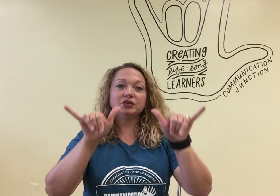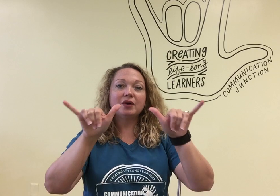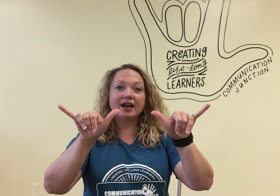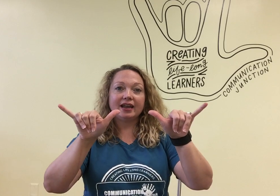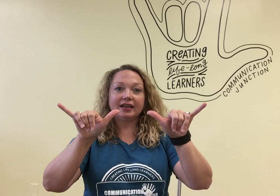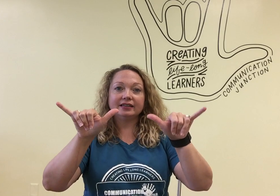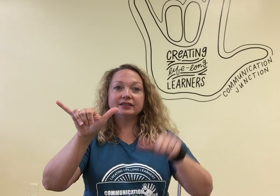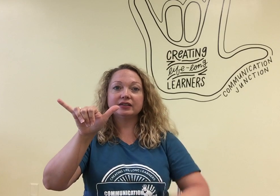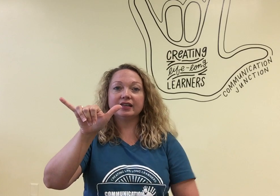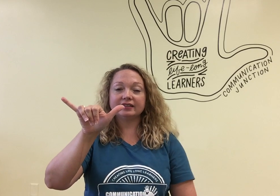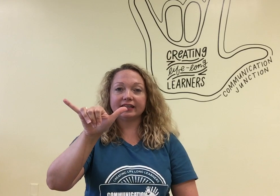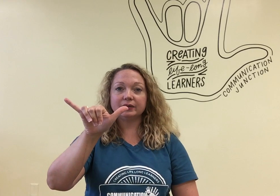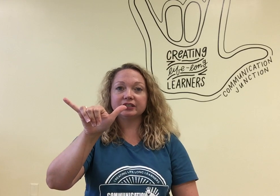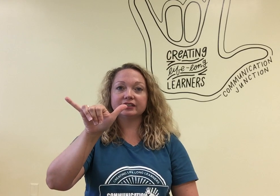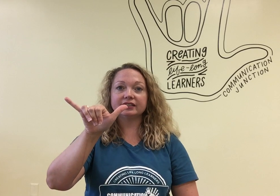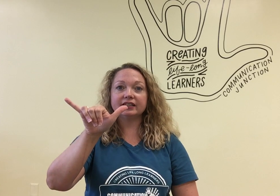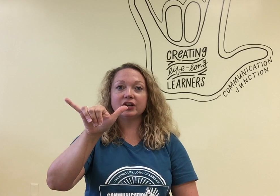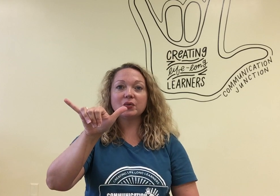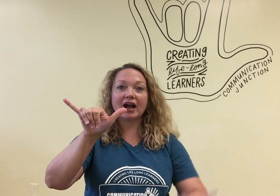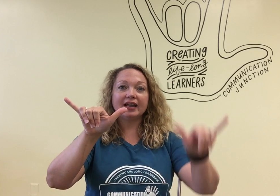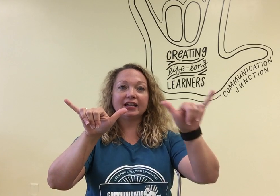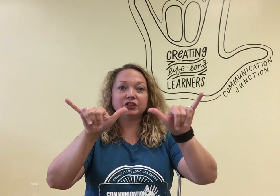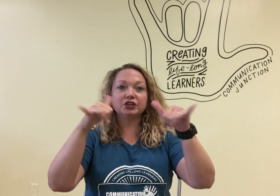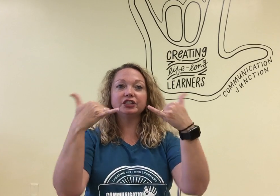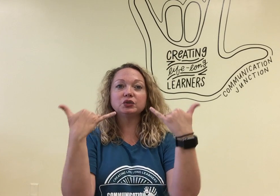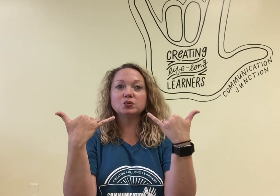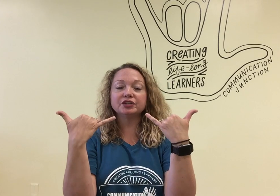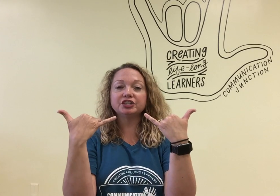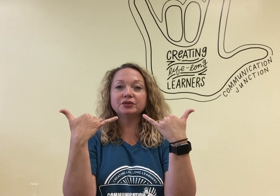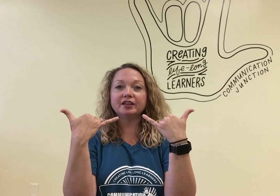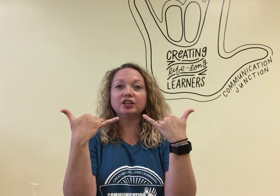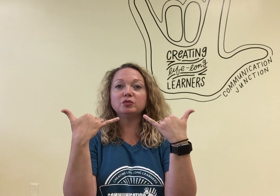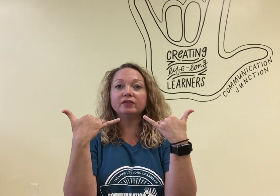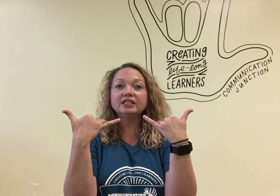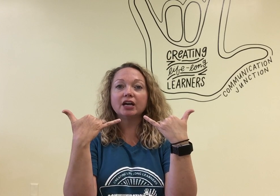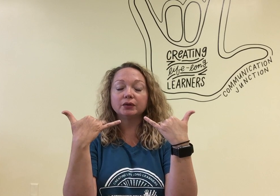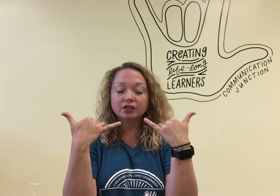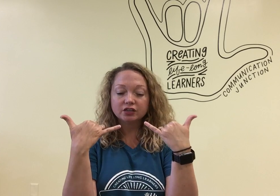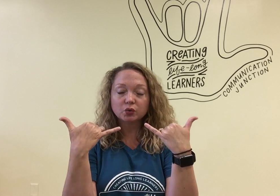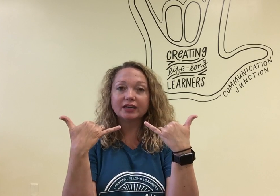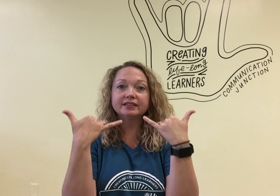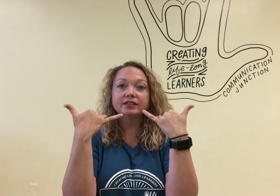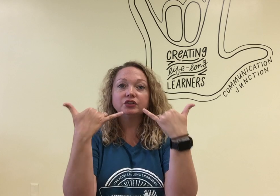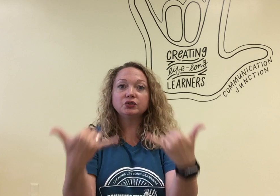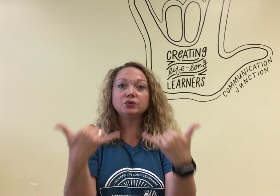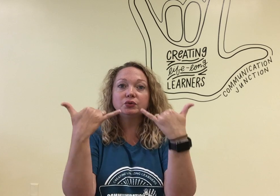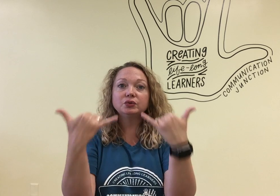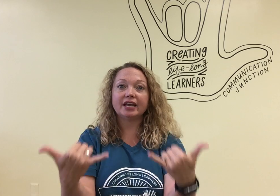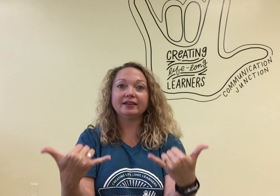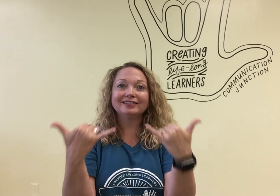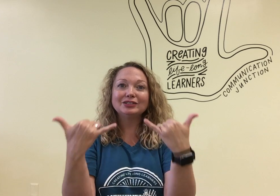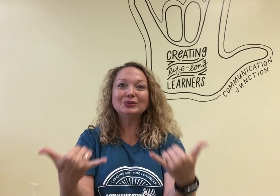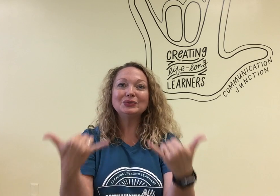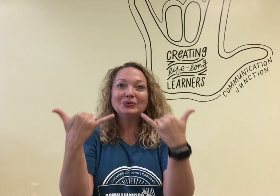Y hands, and sign language, this is the letter Y, and you turn it towards you, and then you move it down twice. Today,